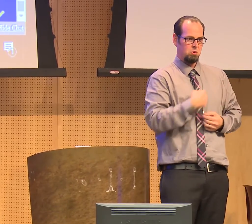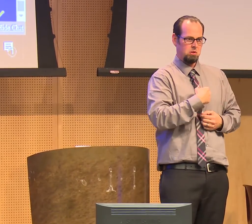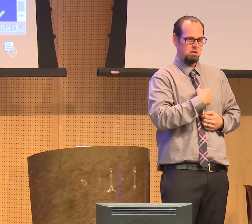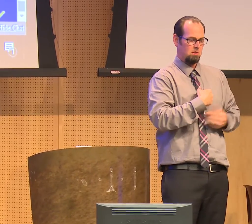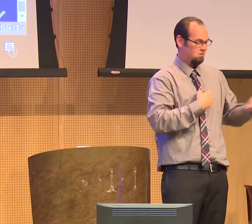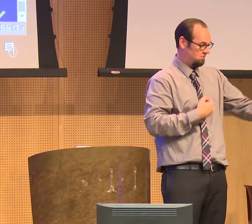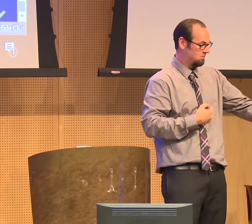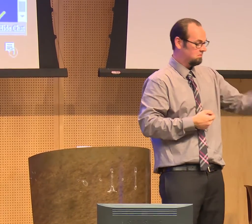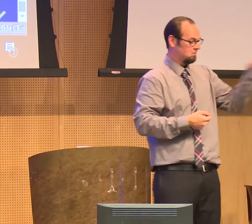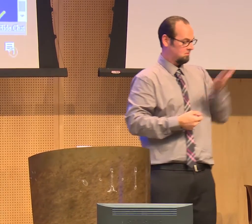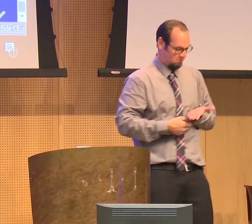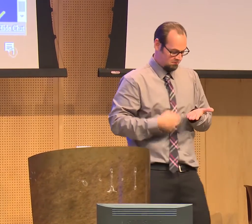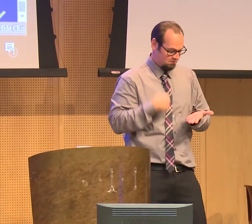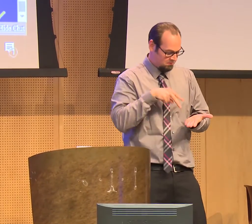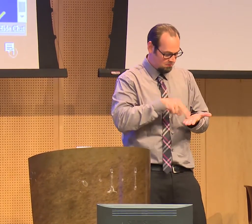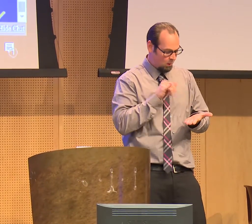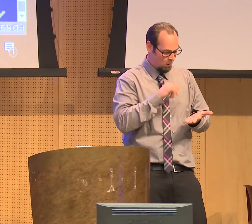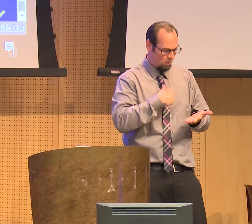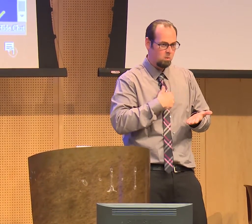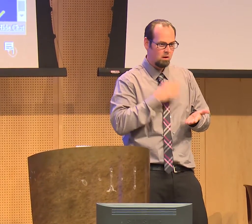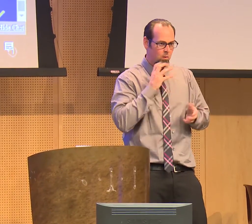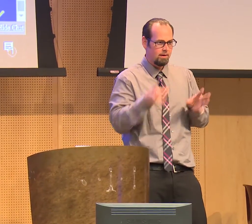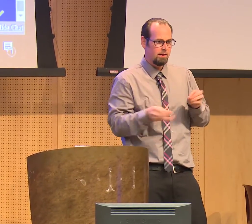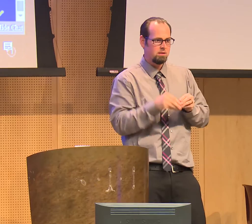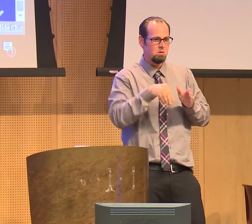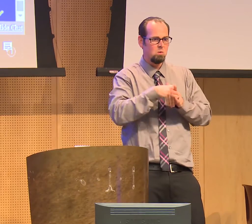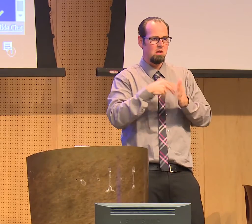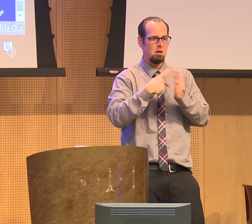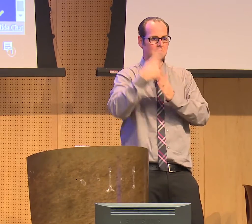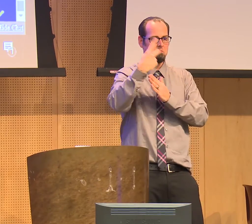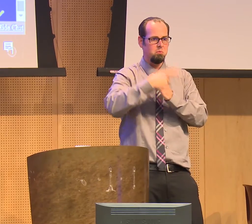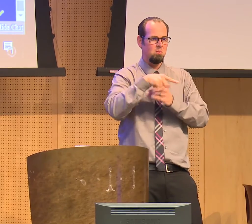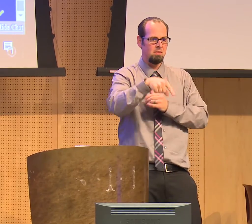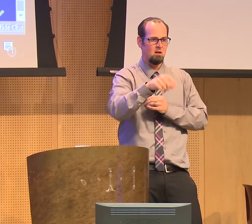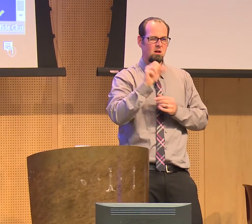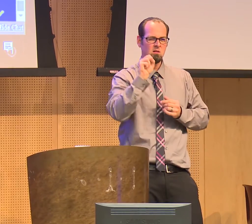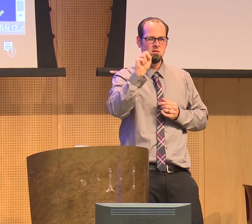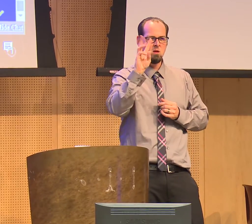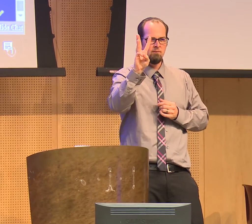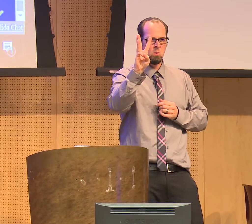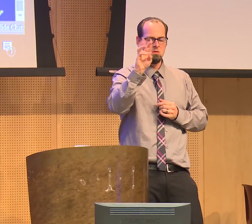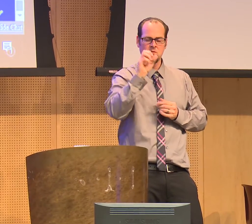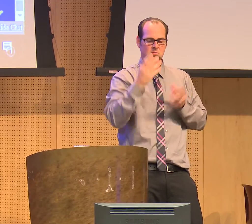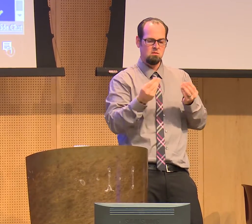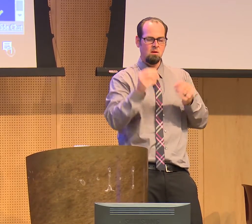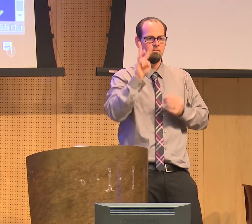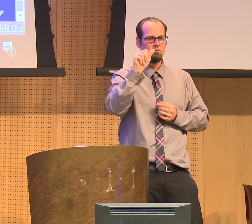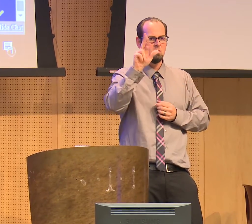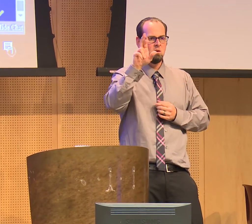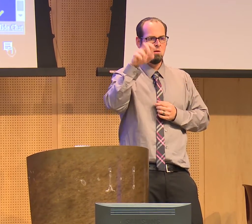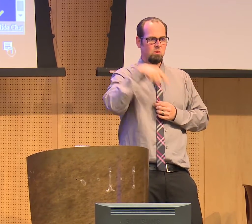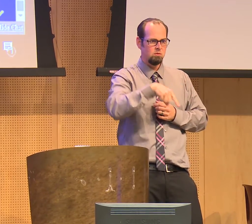device, then would hand it off to me. I would input that into the software.